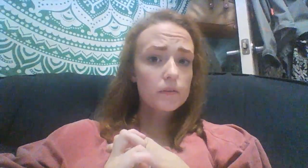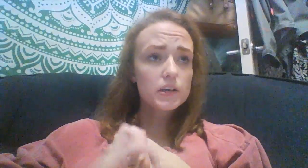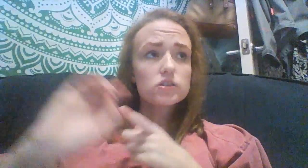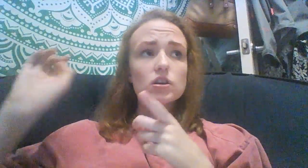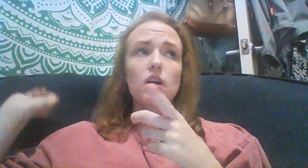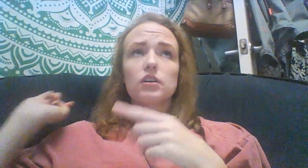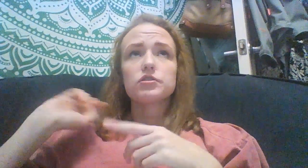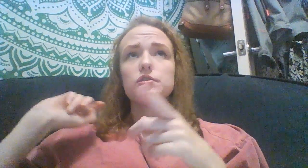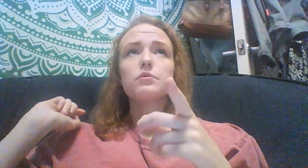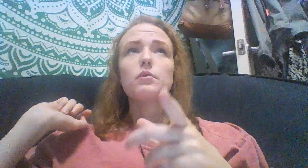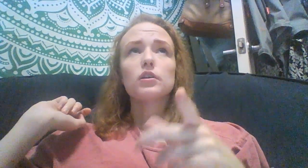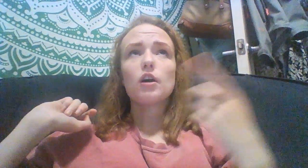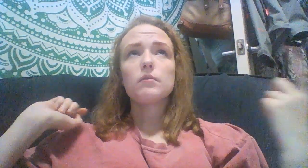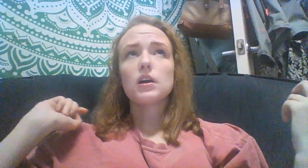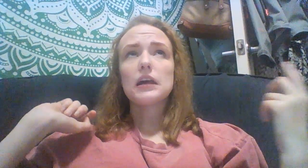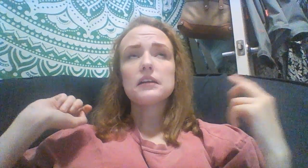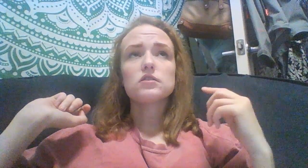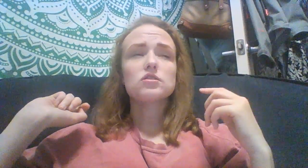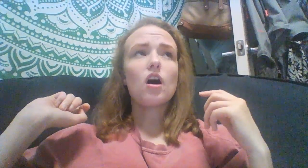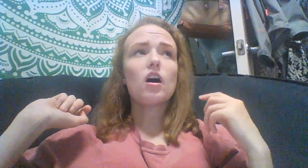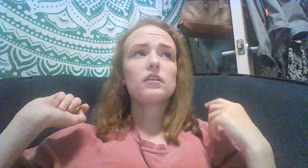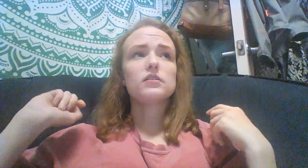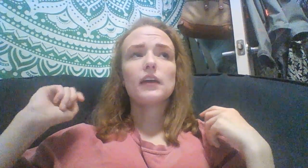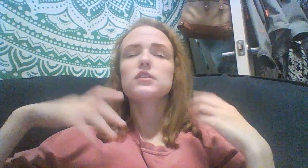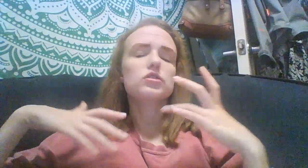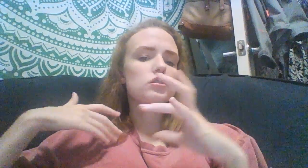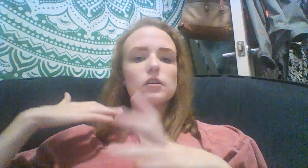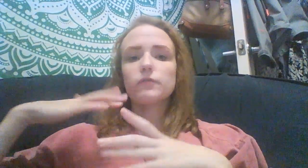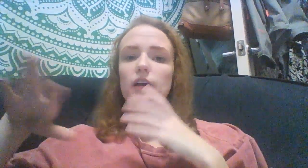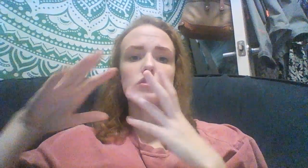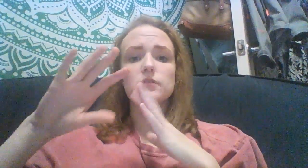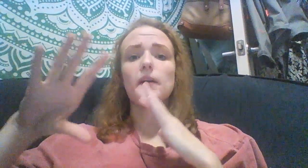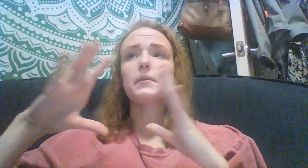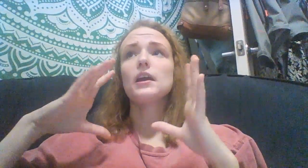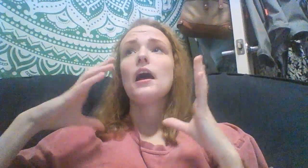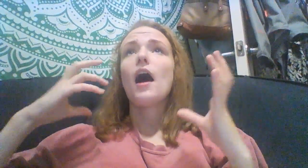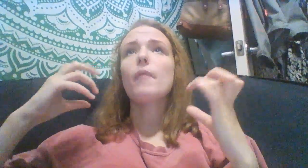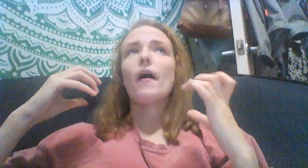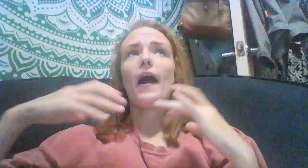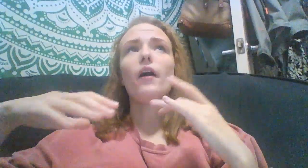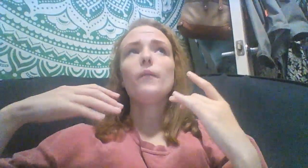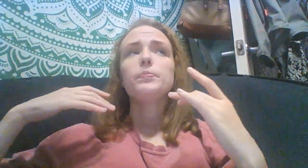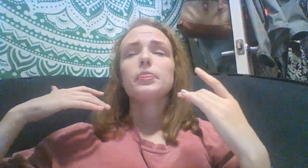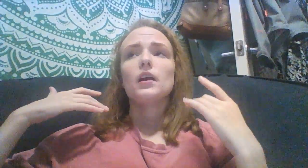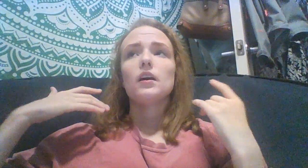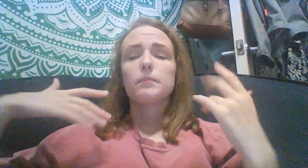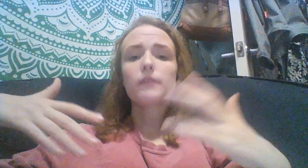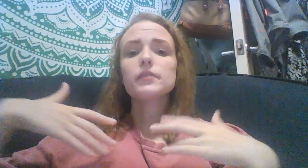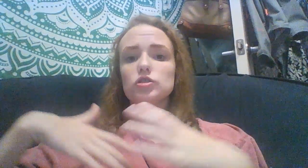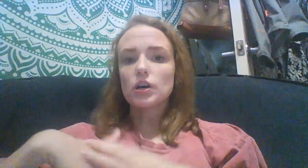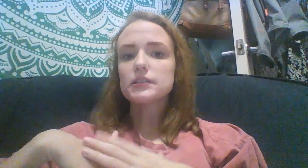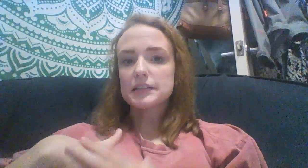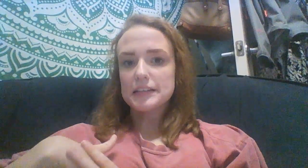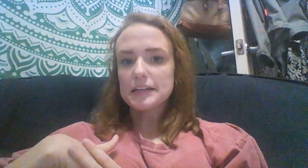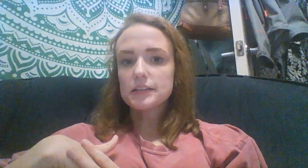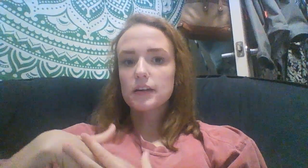privilege, to go and talk, like, just to your friends, to your family, about how privilege does exist, but